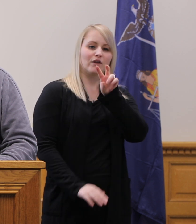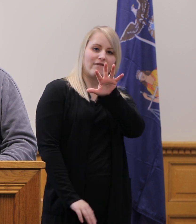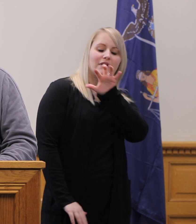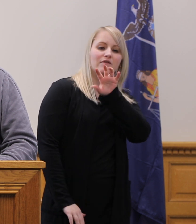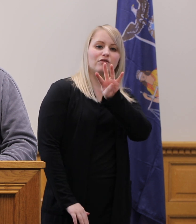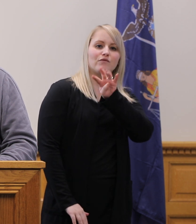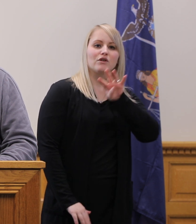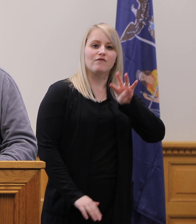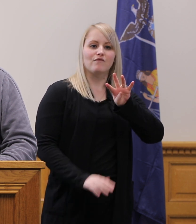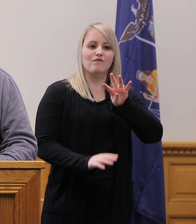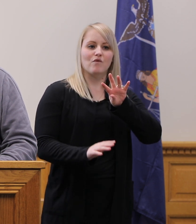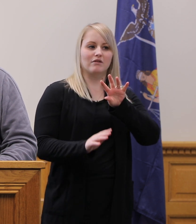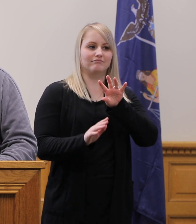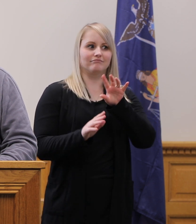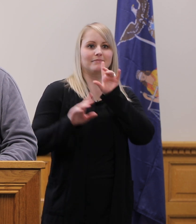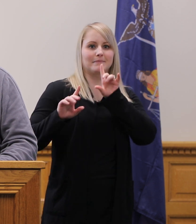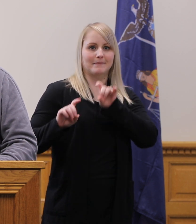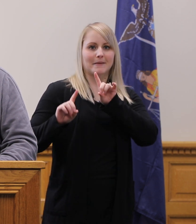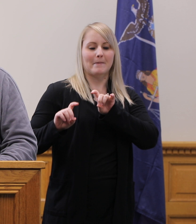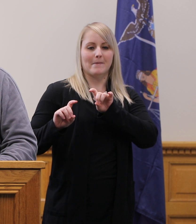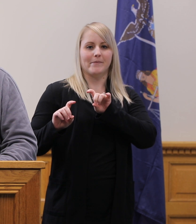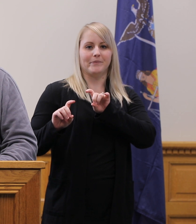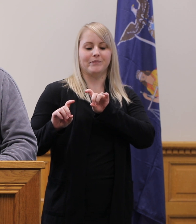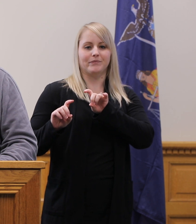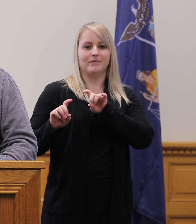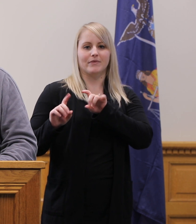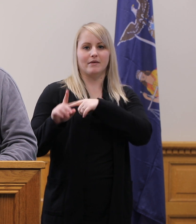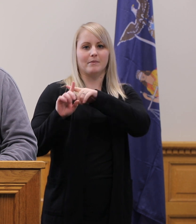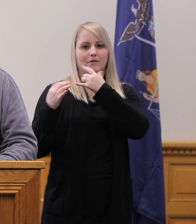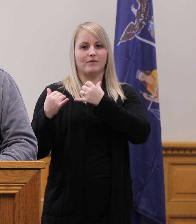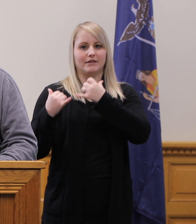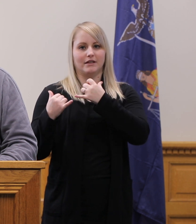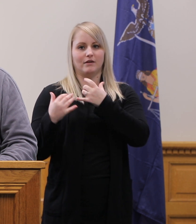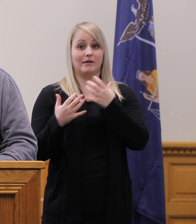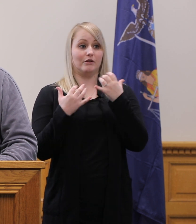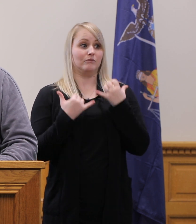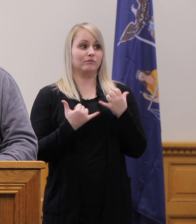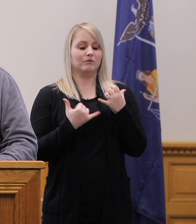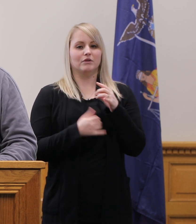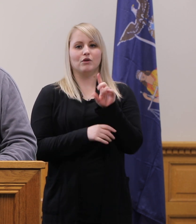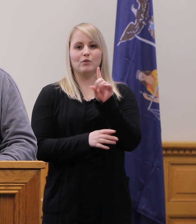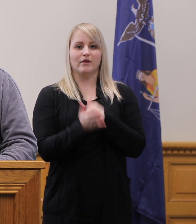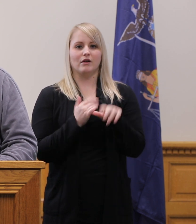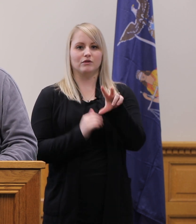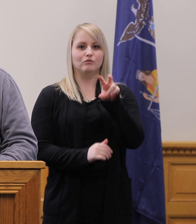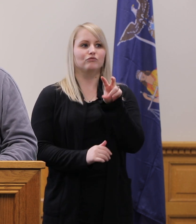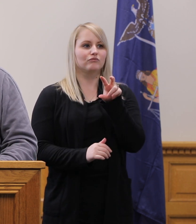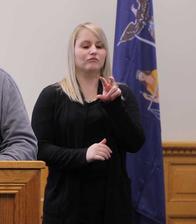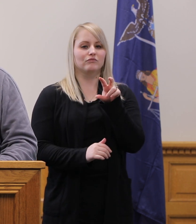than 1,300 of our residents are in mandatory isolation or quarantined. Our county has